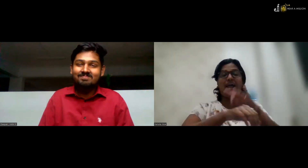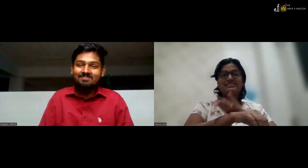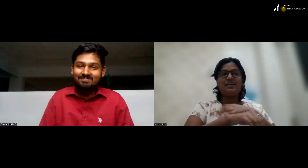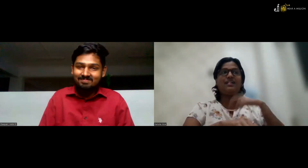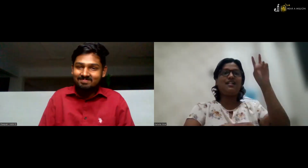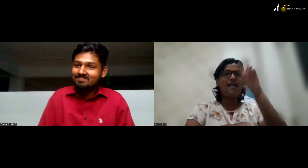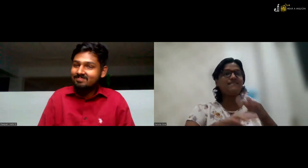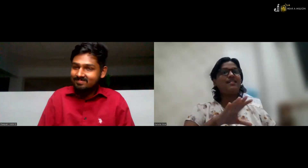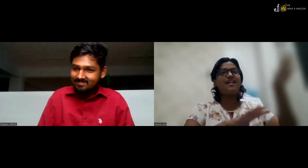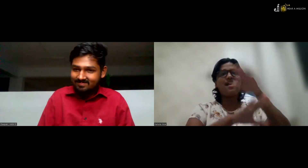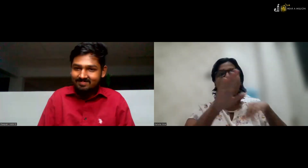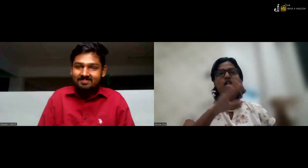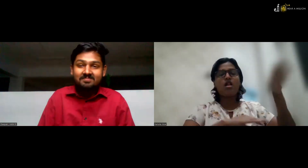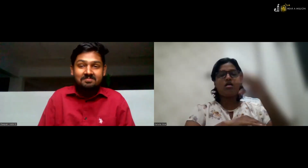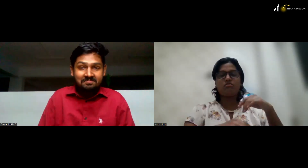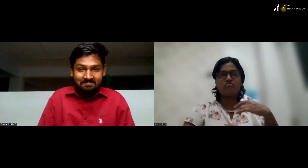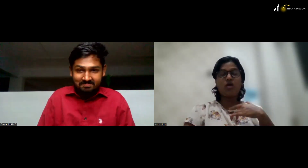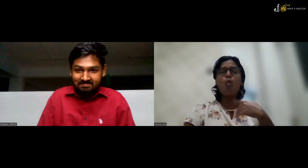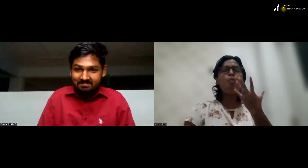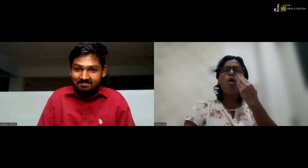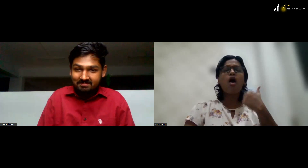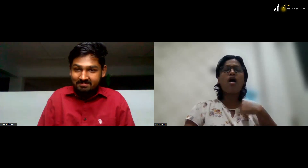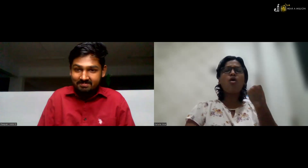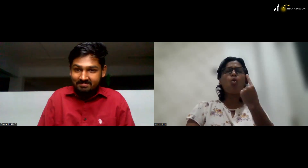days. So I went to Rajasthan.